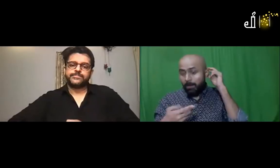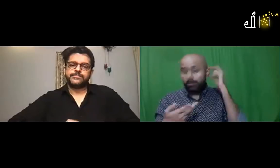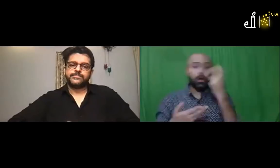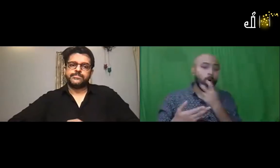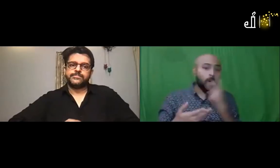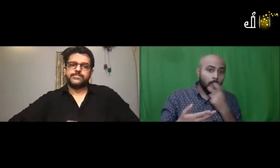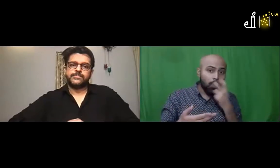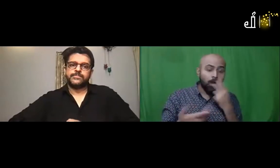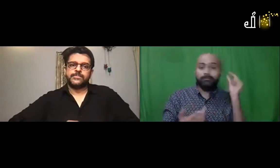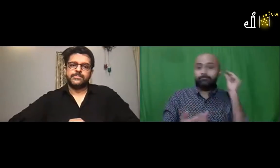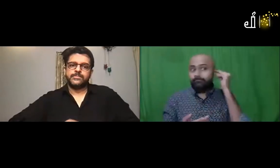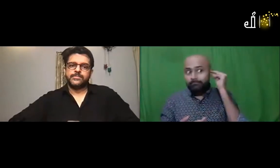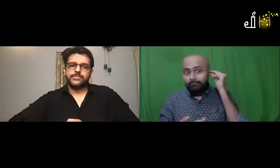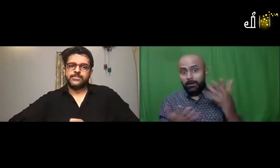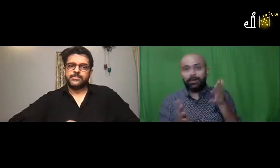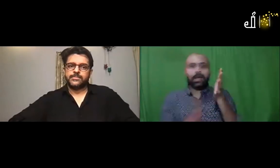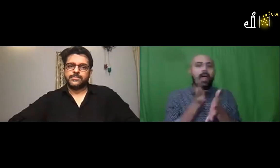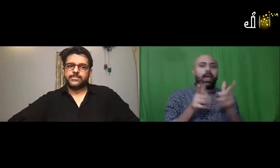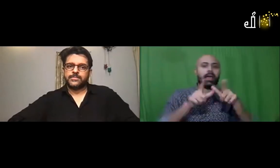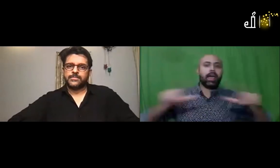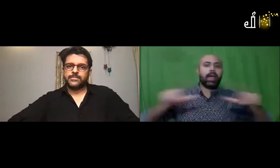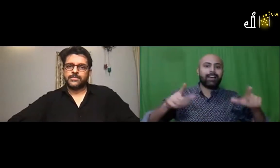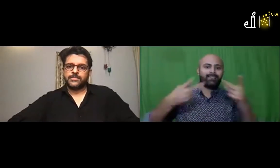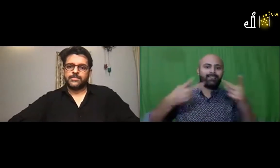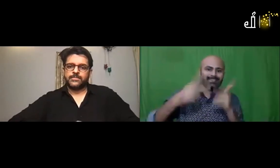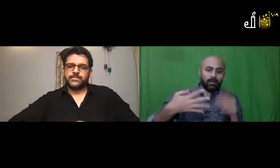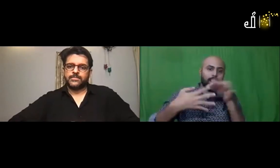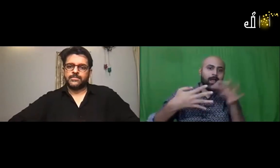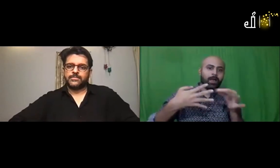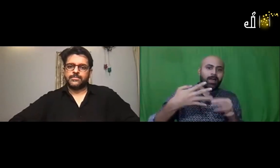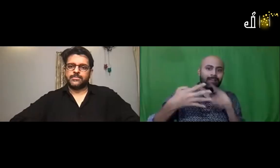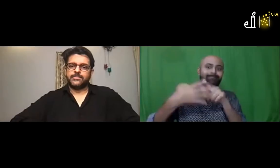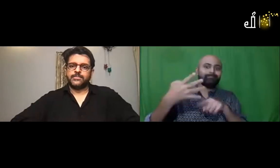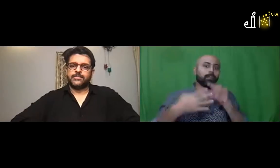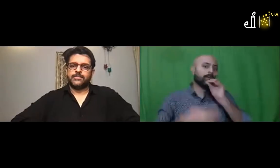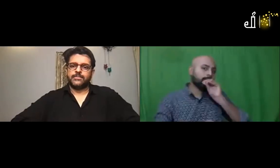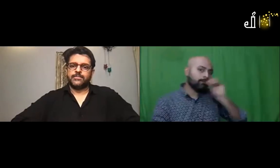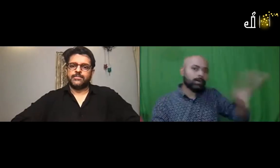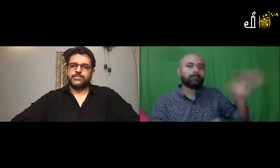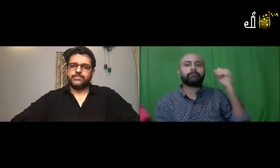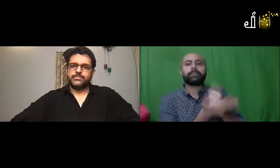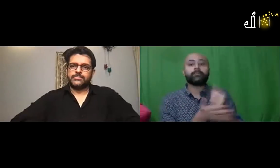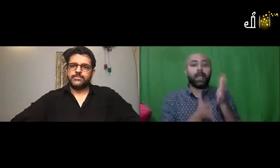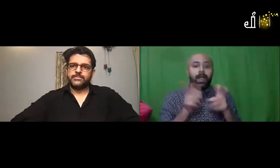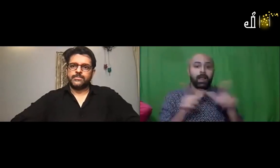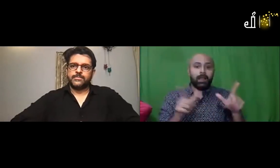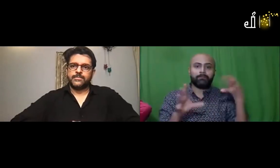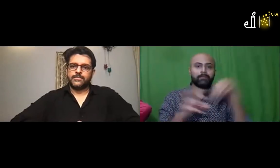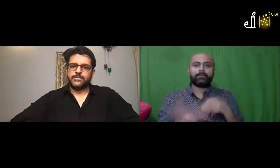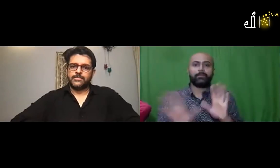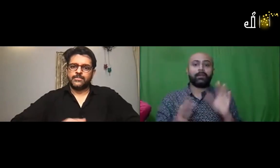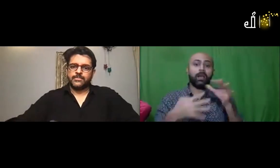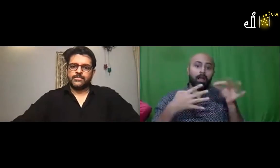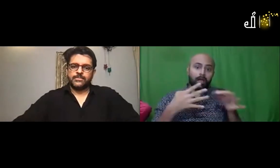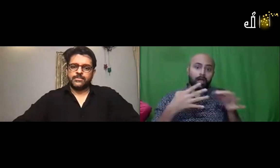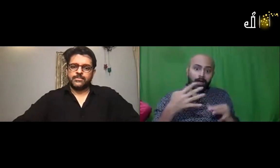options to the parents, the related to cochlear implant, hearing aid, speech therapy, and the sign language. And